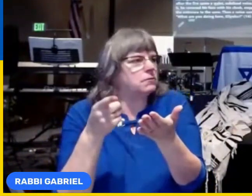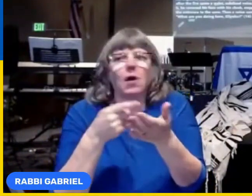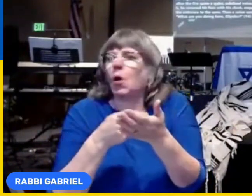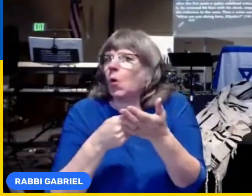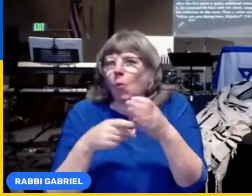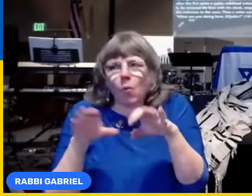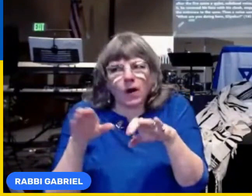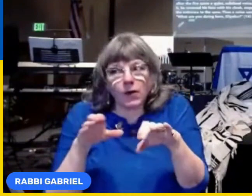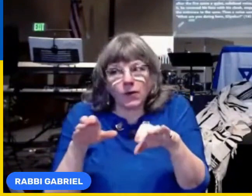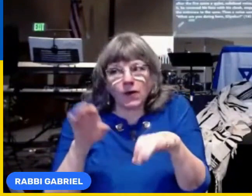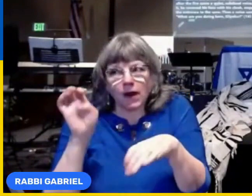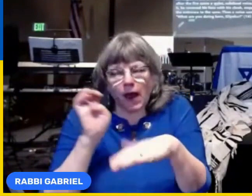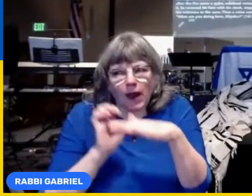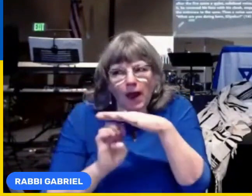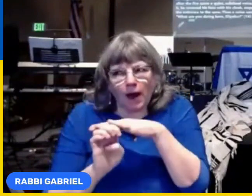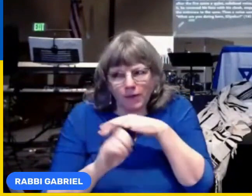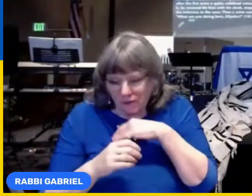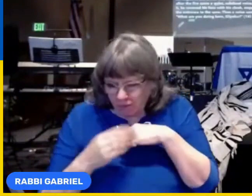are you doing here, Eliyahu?